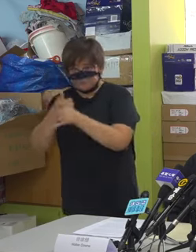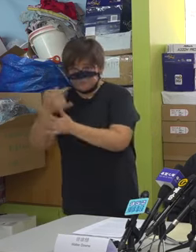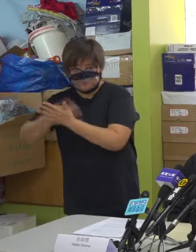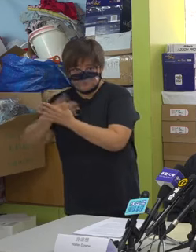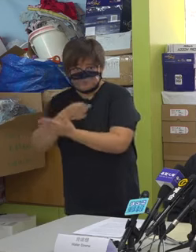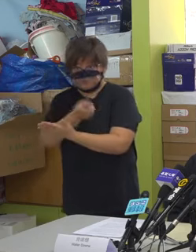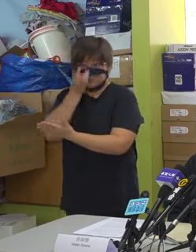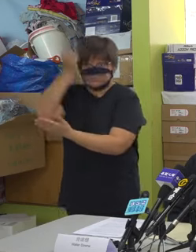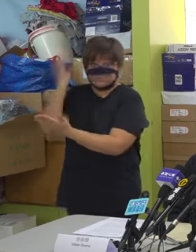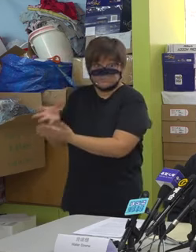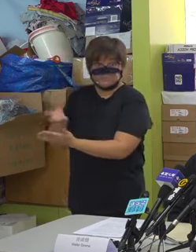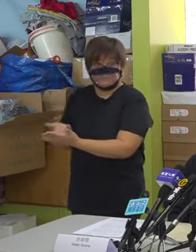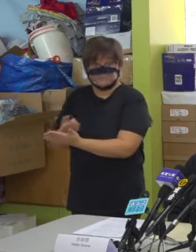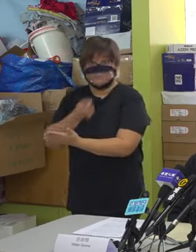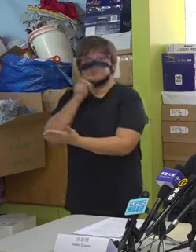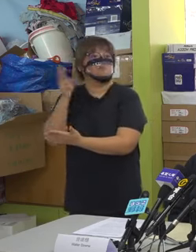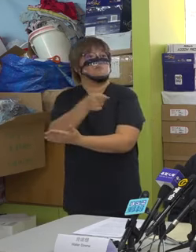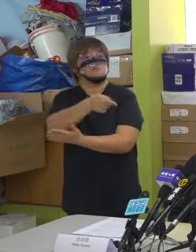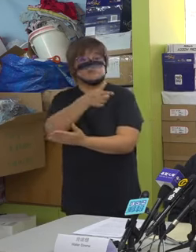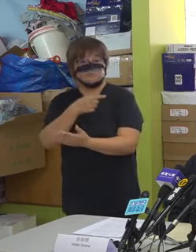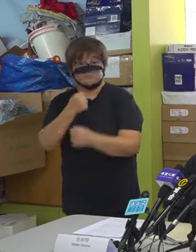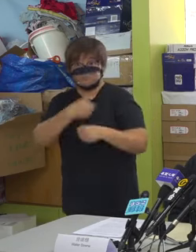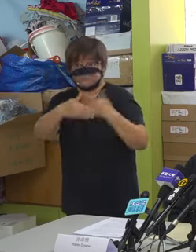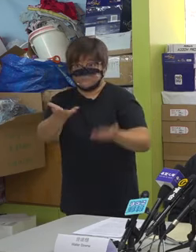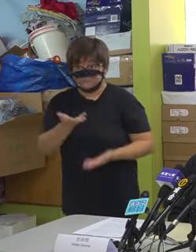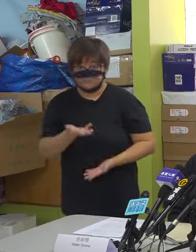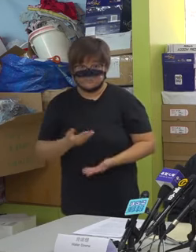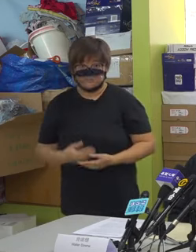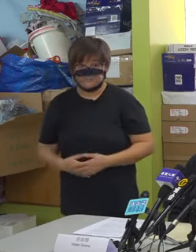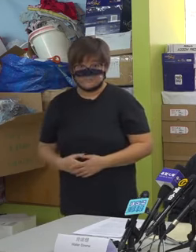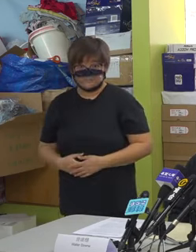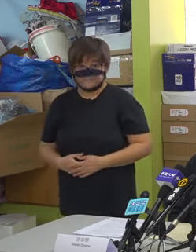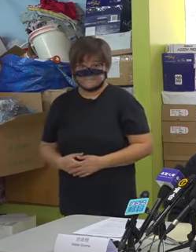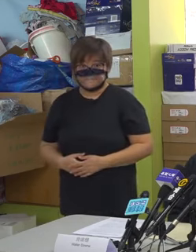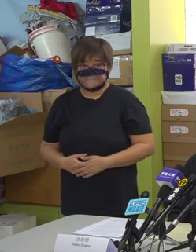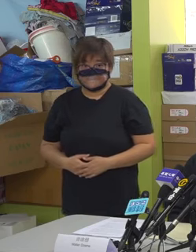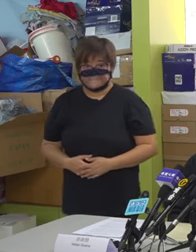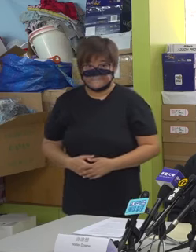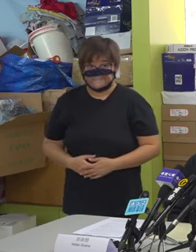regime decides to do this, to ignore, to bypass the law, and they will have repercussion from the